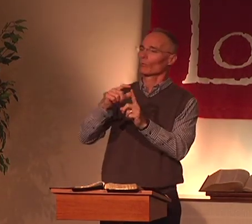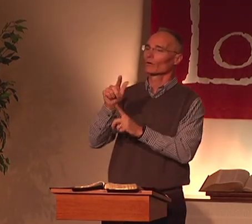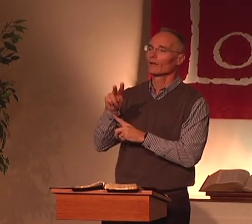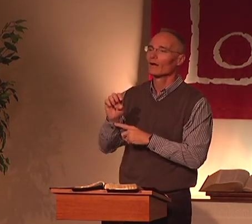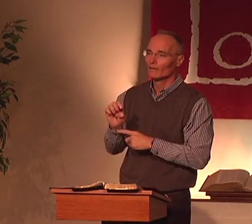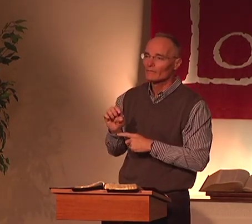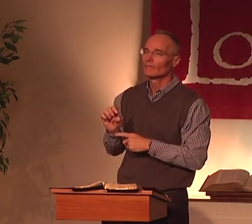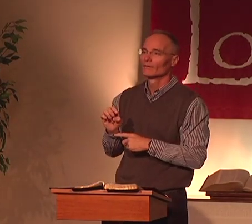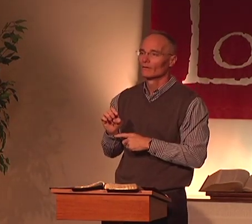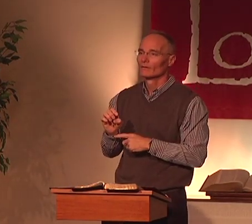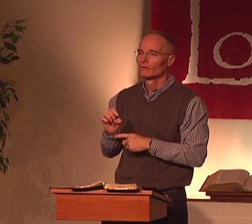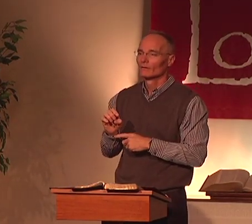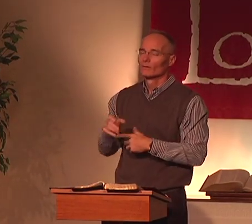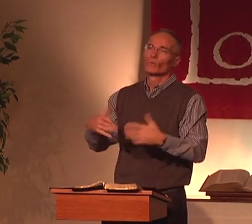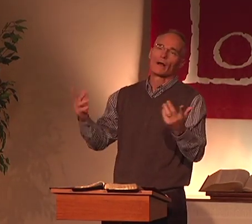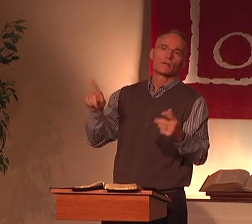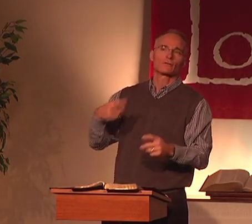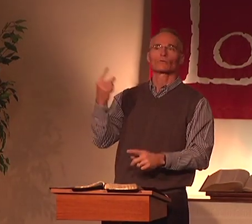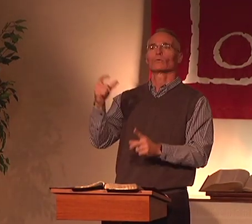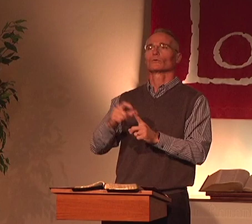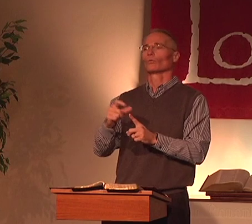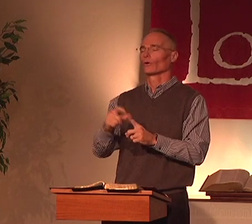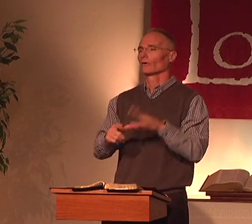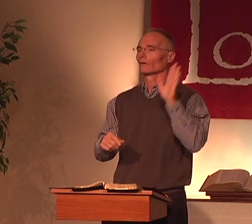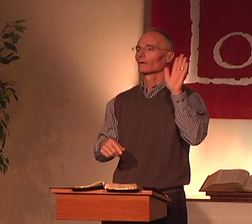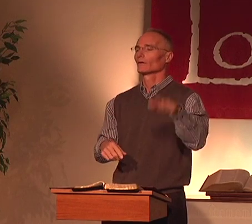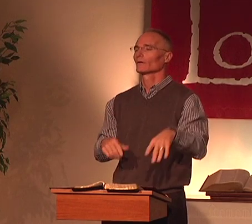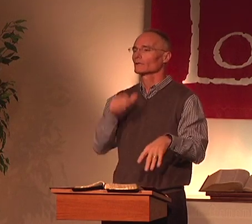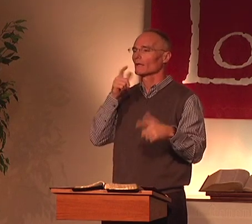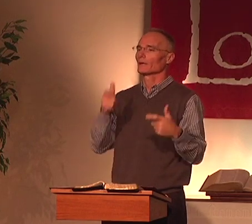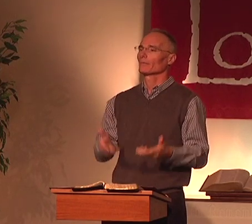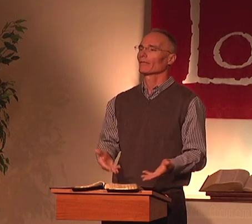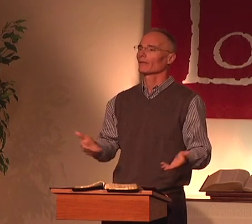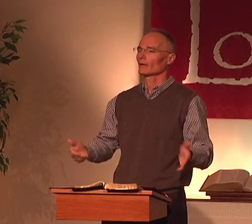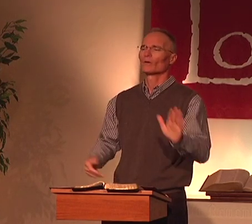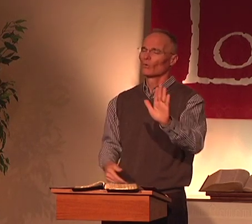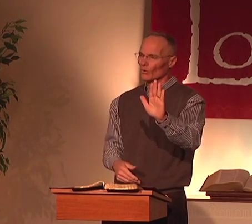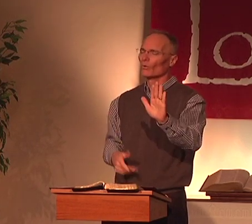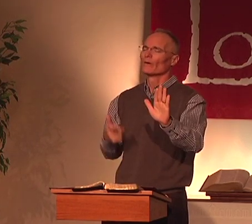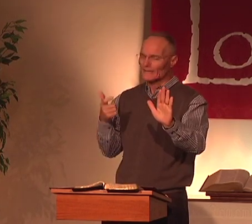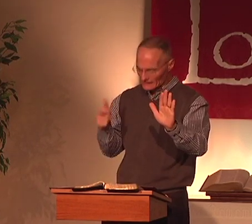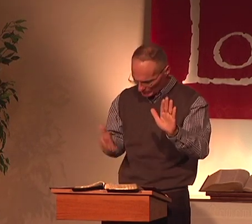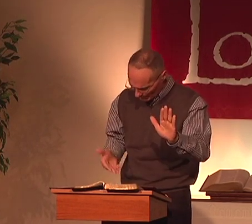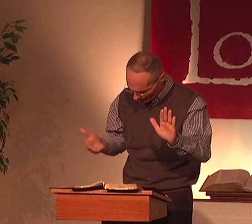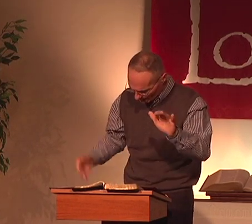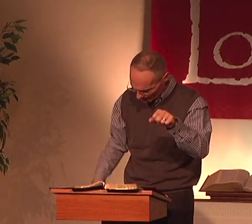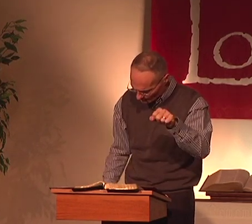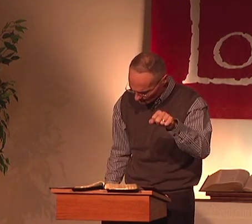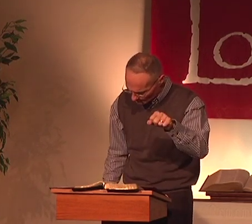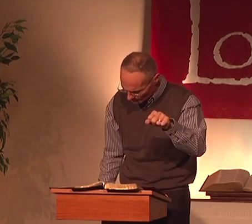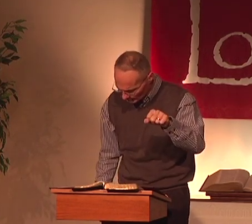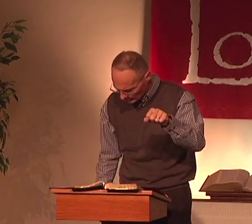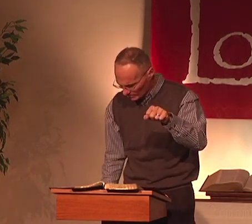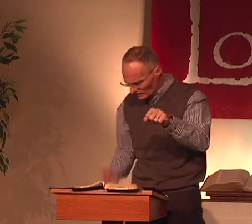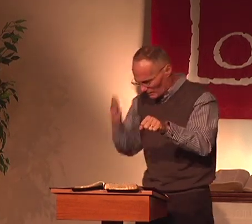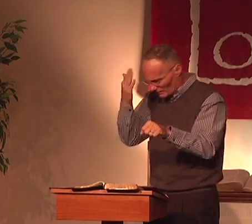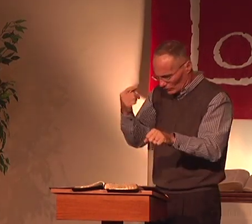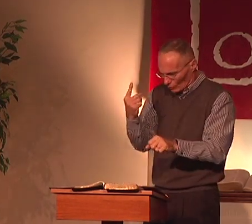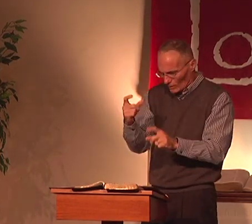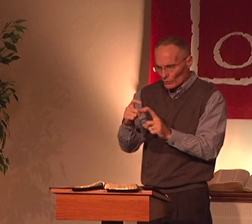We battle with that word love Well it's just one word Not a big deal Not a big thing But it is It is a big thing